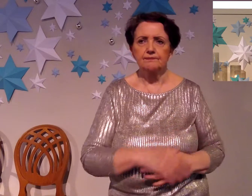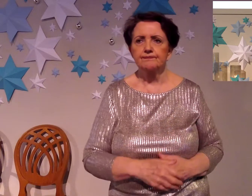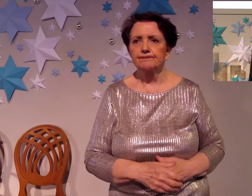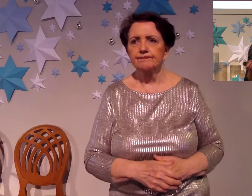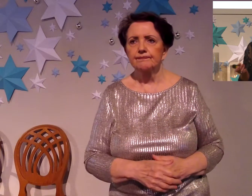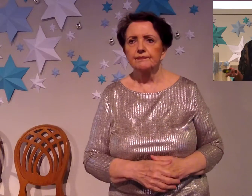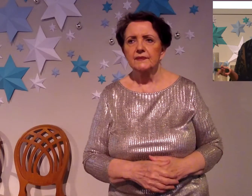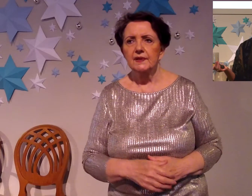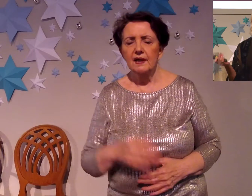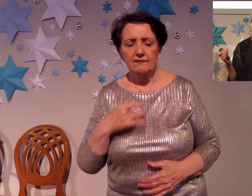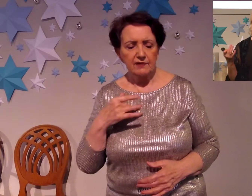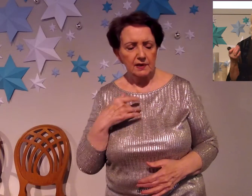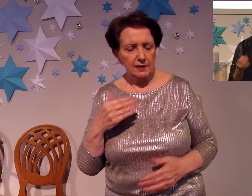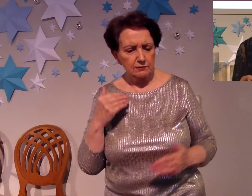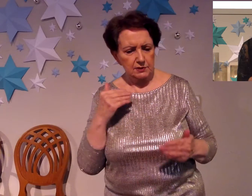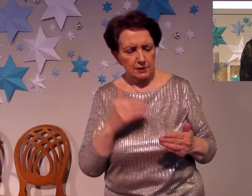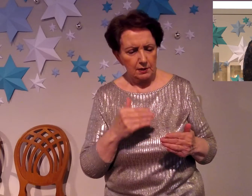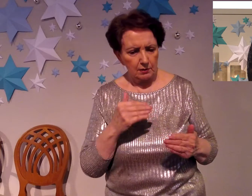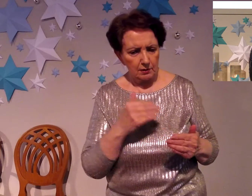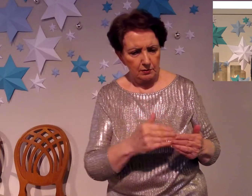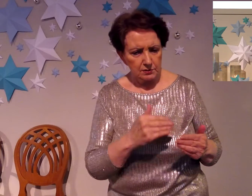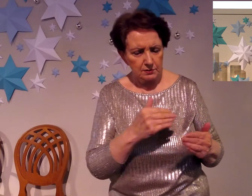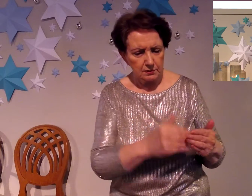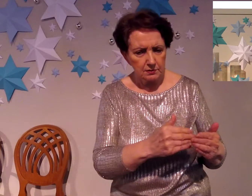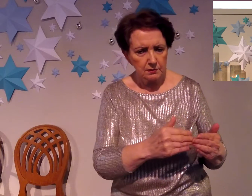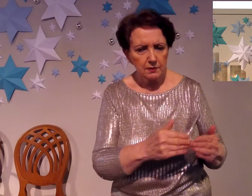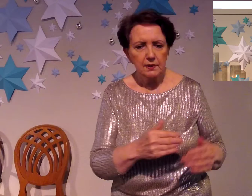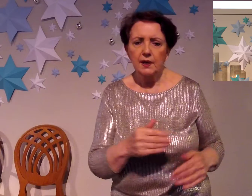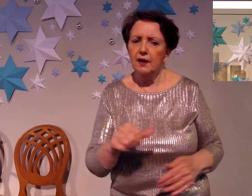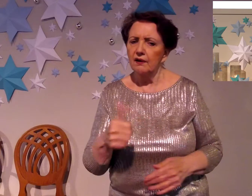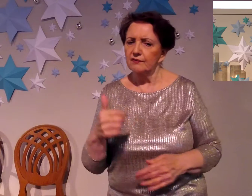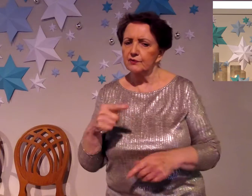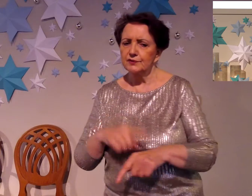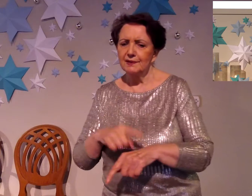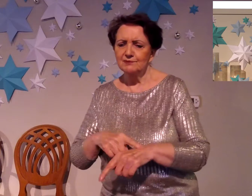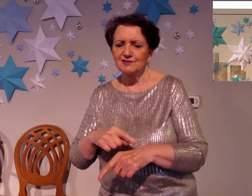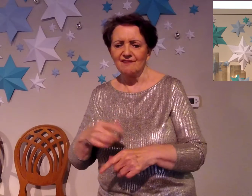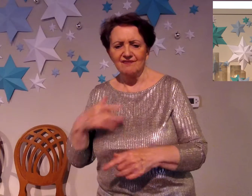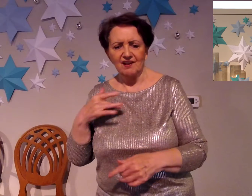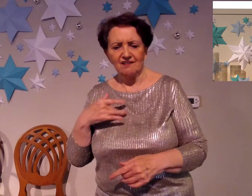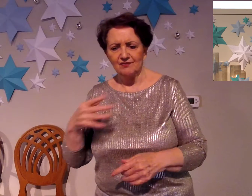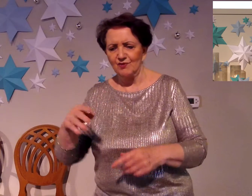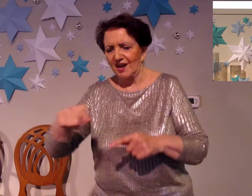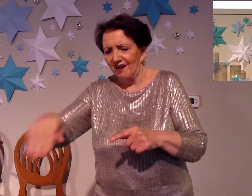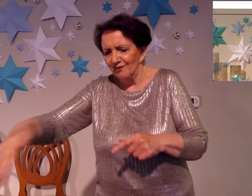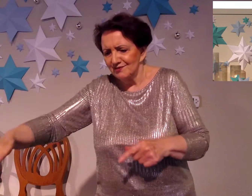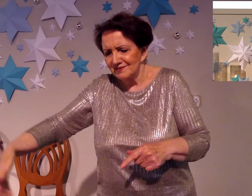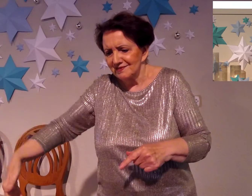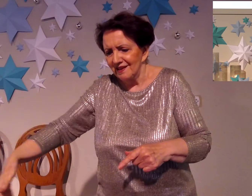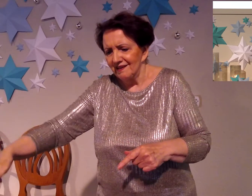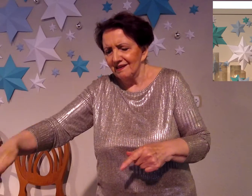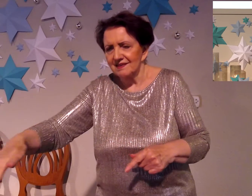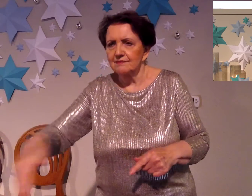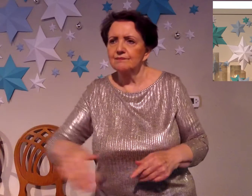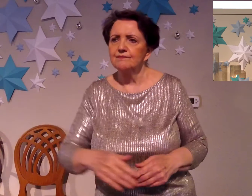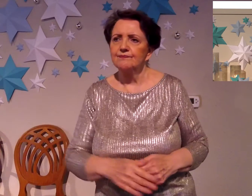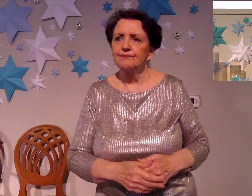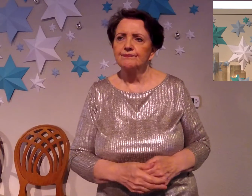I felt like I was getting closer, and other times I did not feel like I was getting closer. I was further away